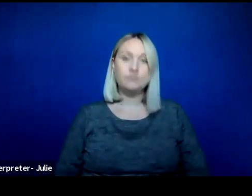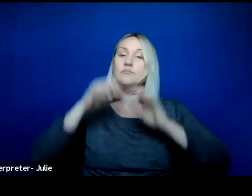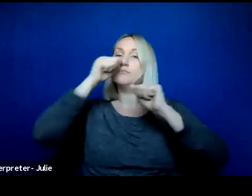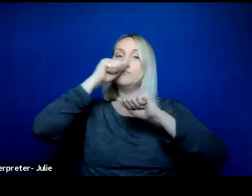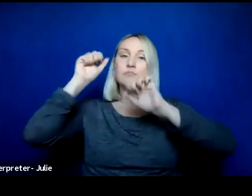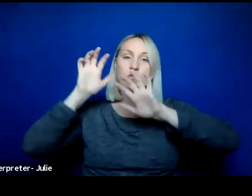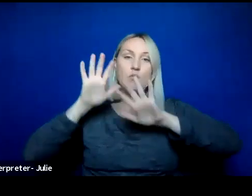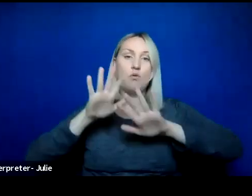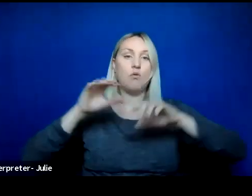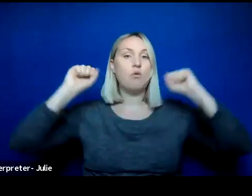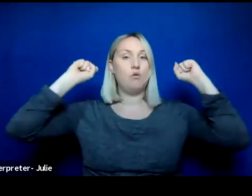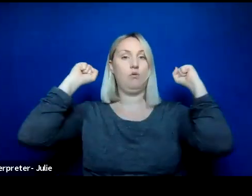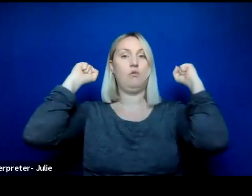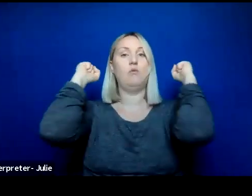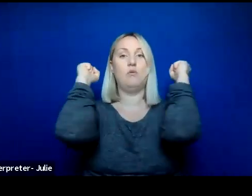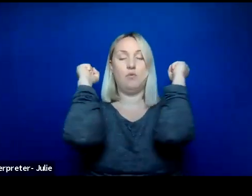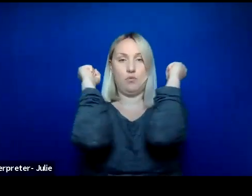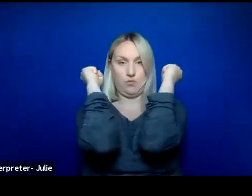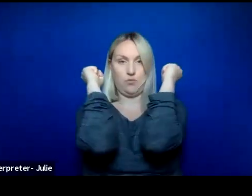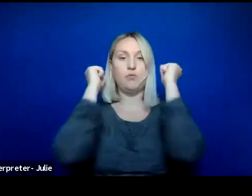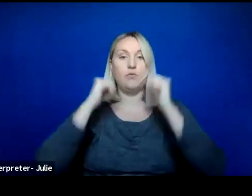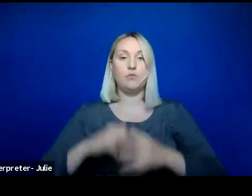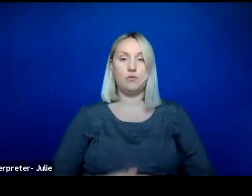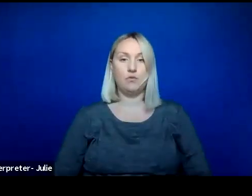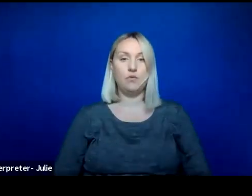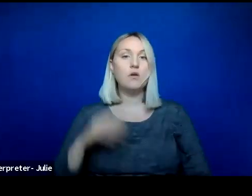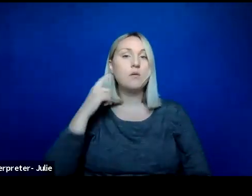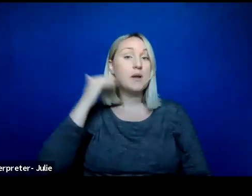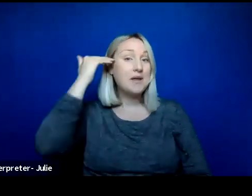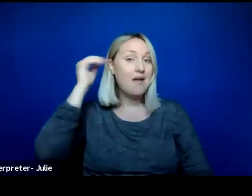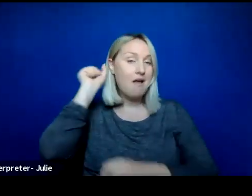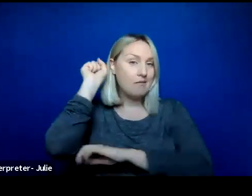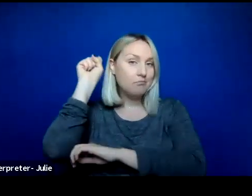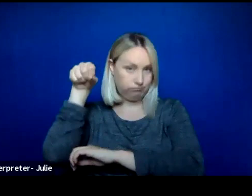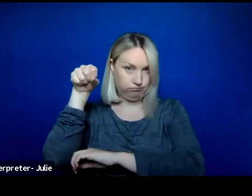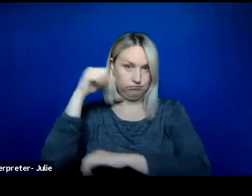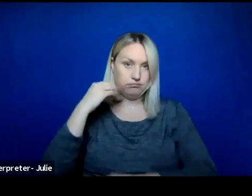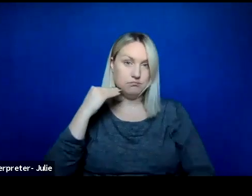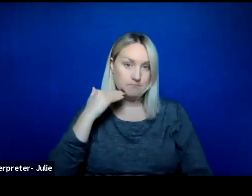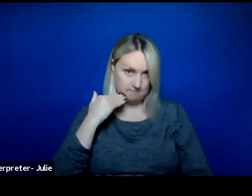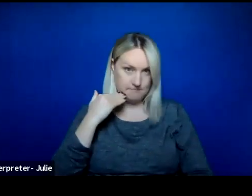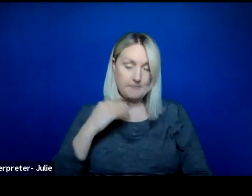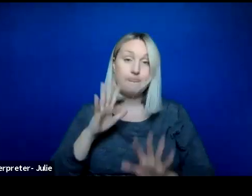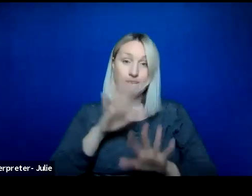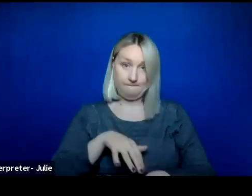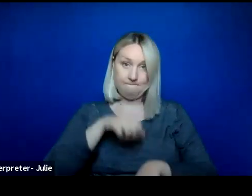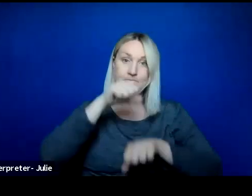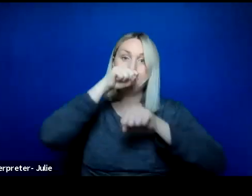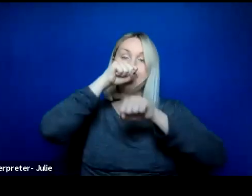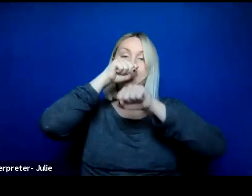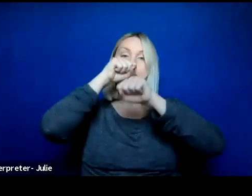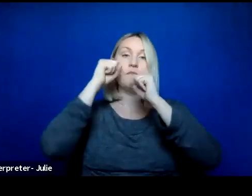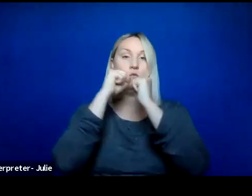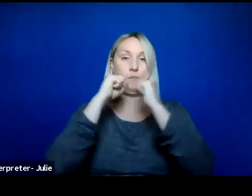you exhale, bring the elbows in and maybe tuck the chin to the chest. Inhale, open